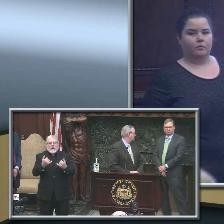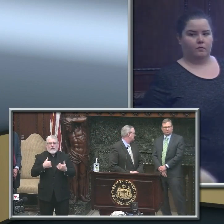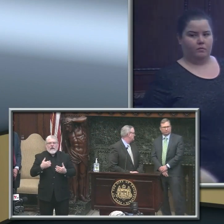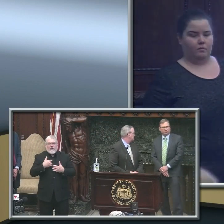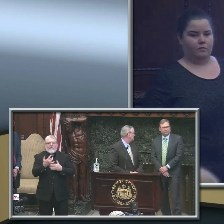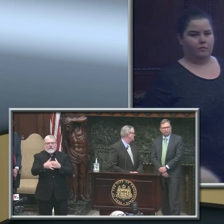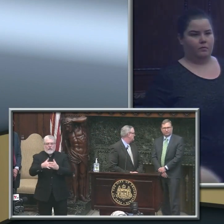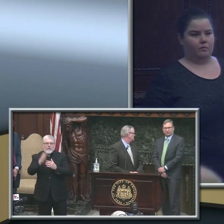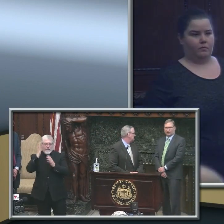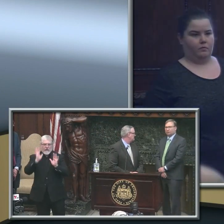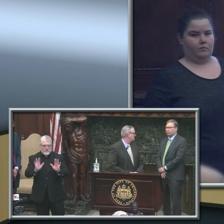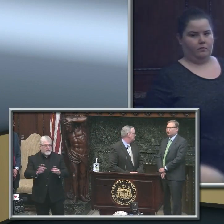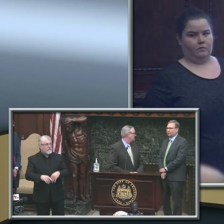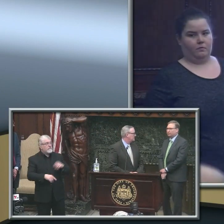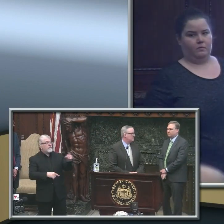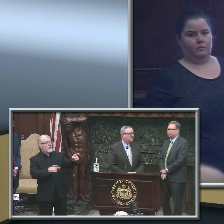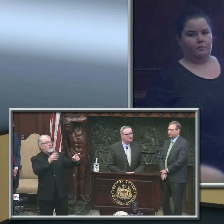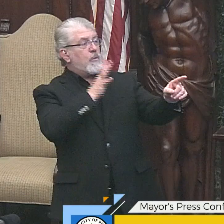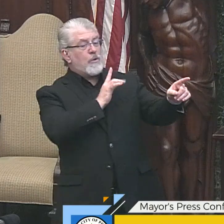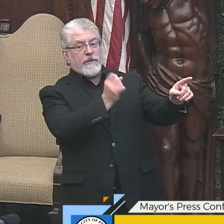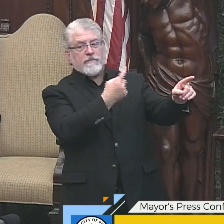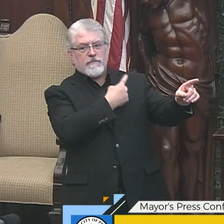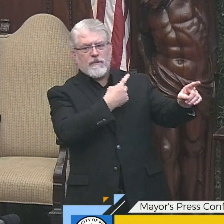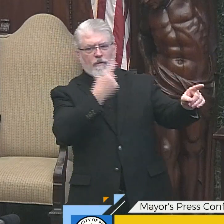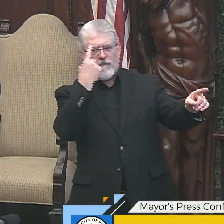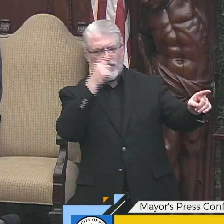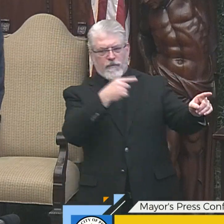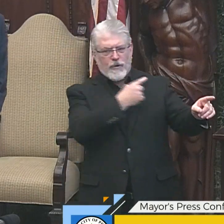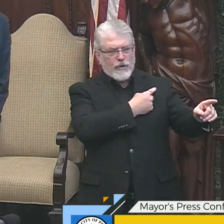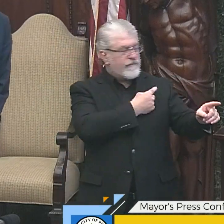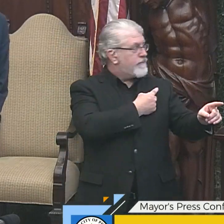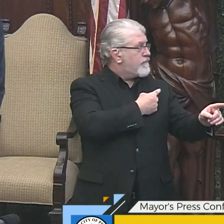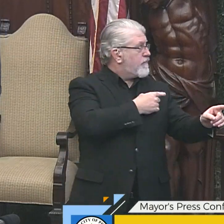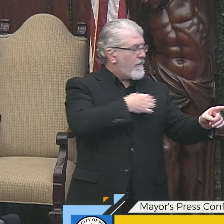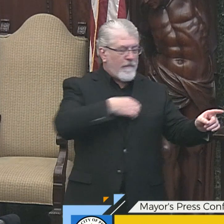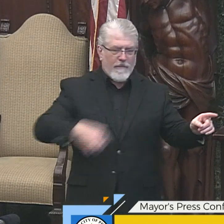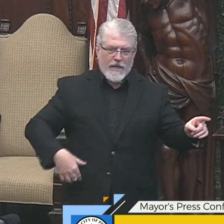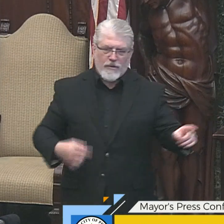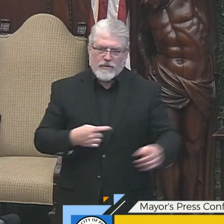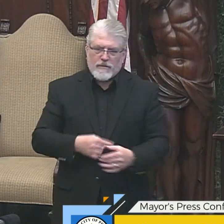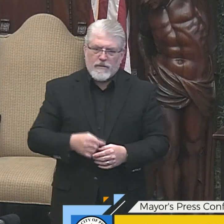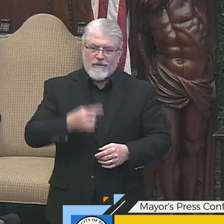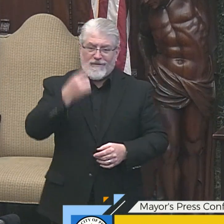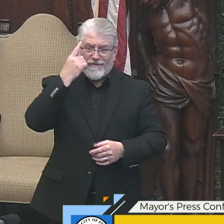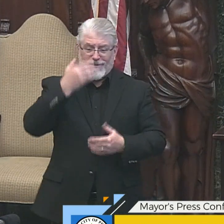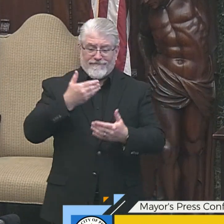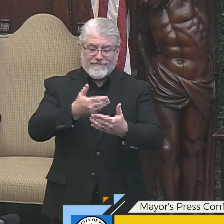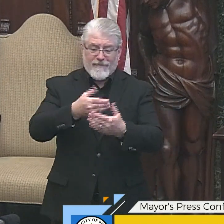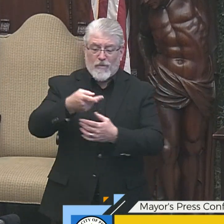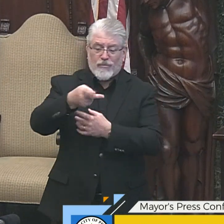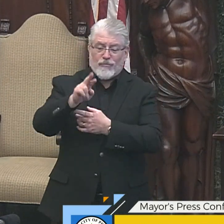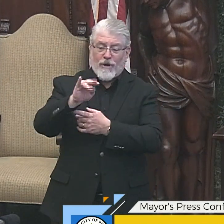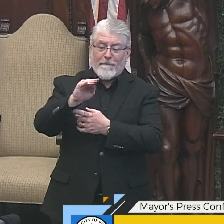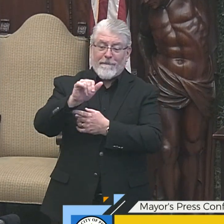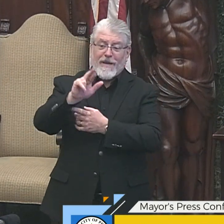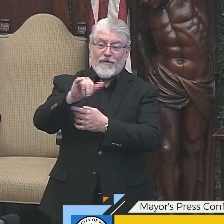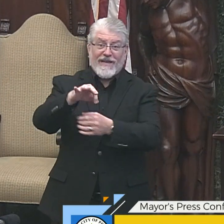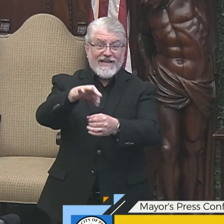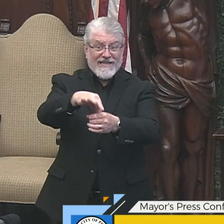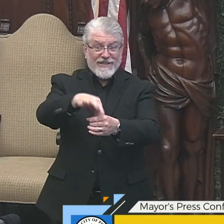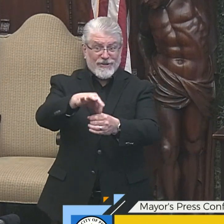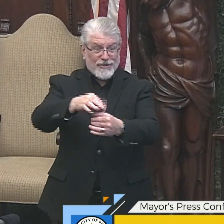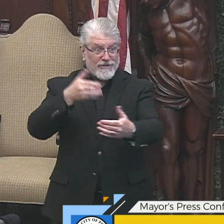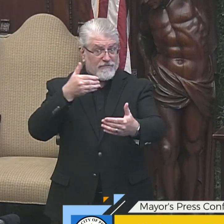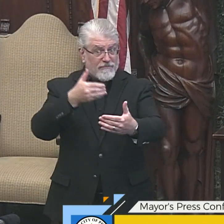election should be postponed? At this point, I don't have a judgment on that. We'd have to see where we